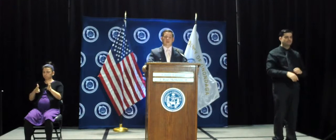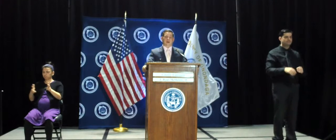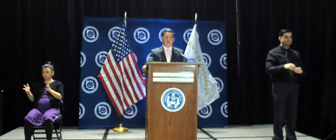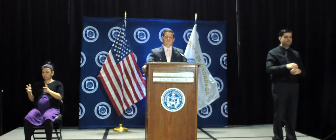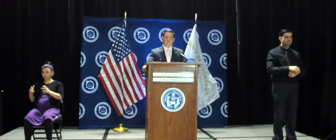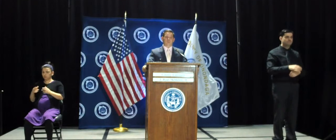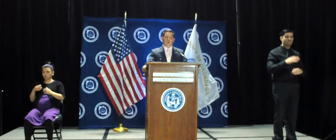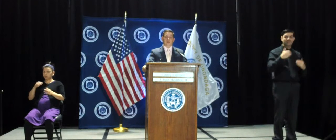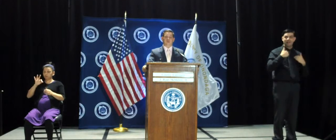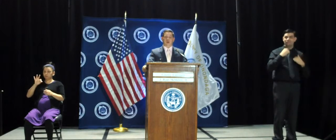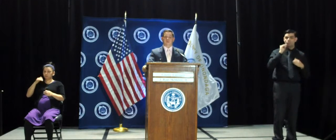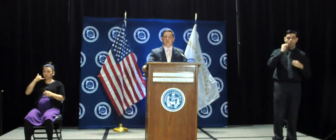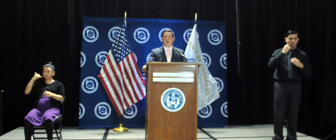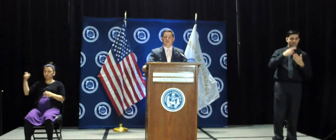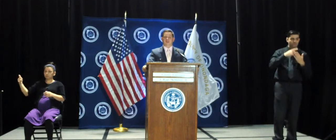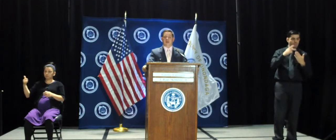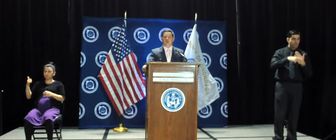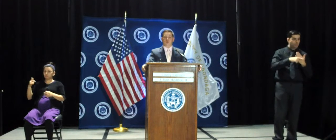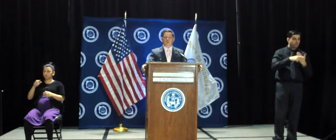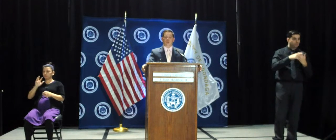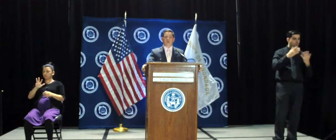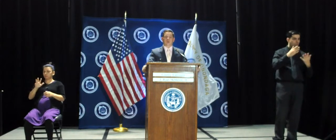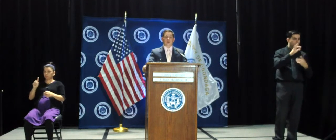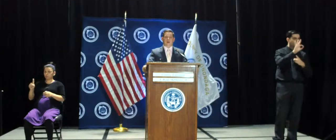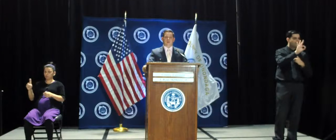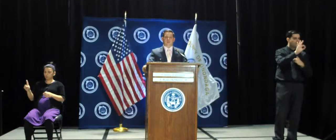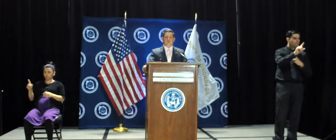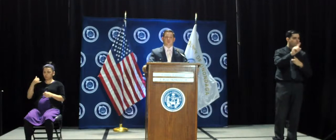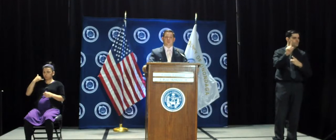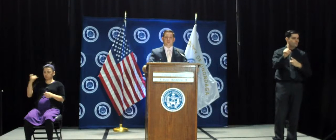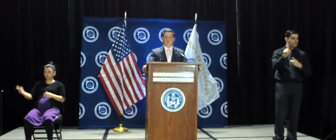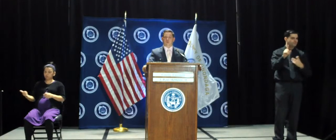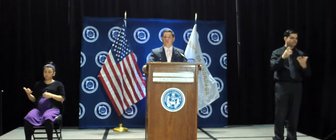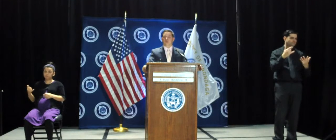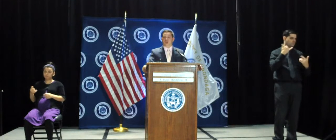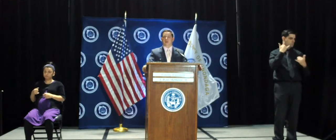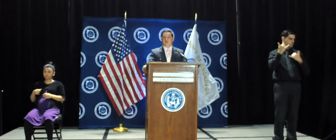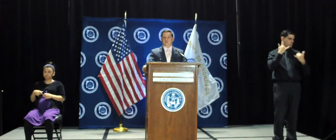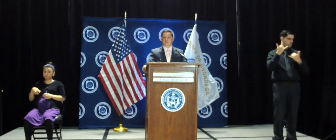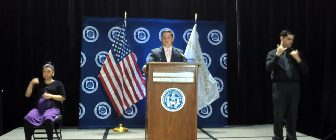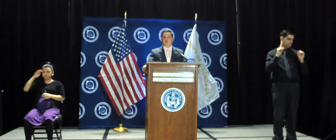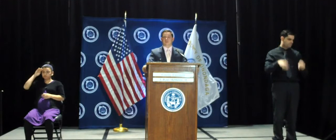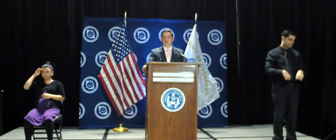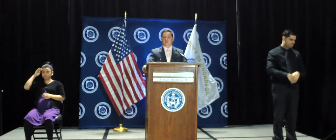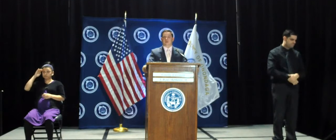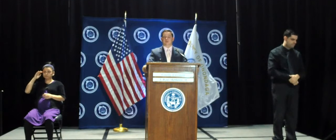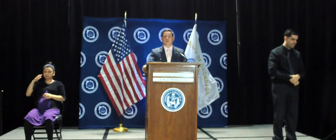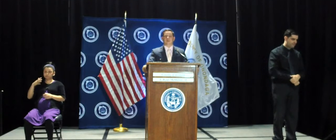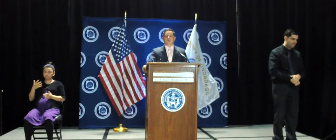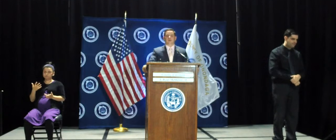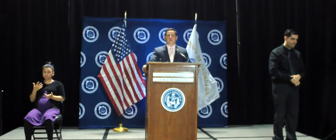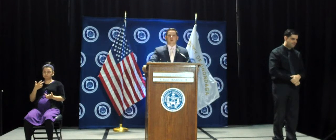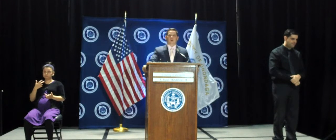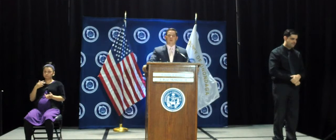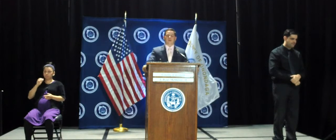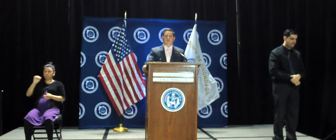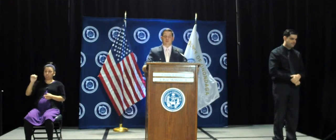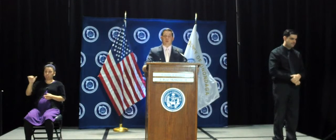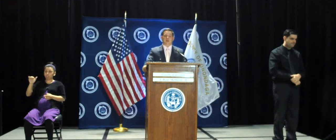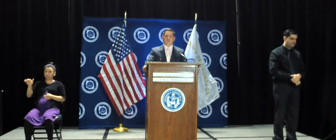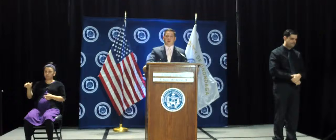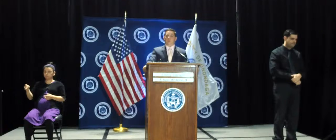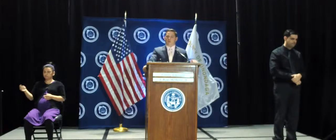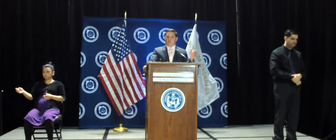anyways. When I saw this policy, I knew this would be an enforcement challenge, to say the least. So it